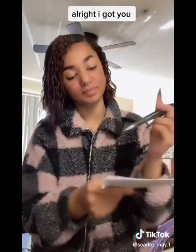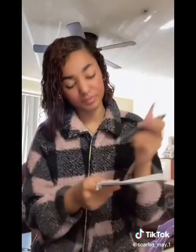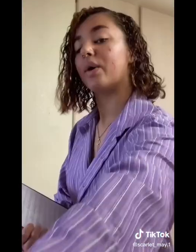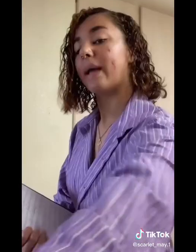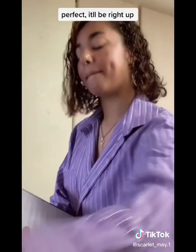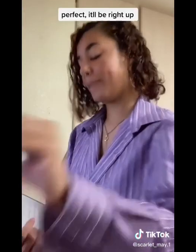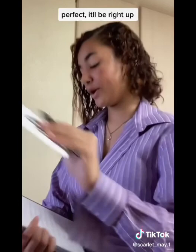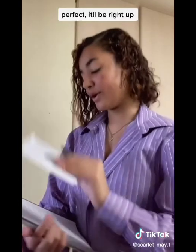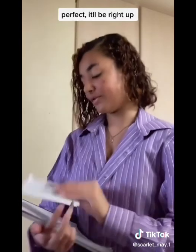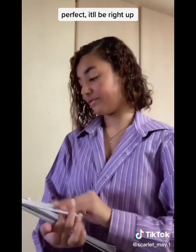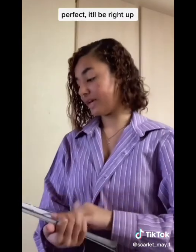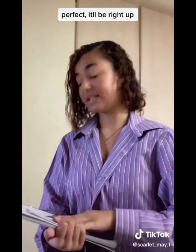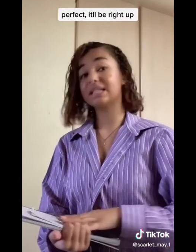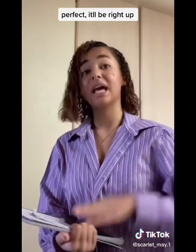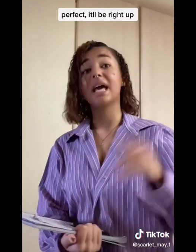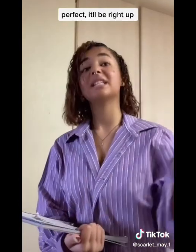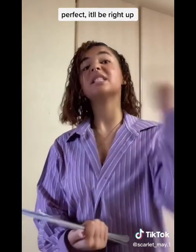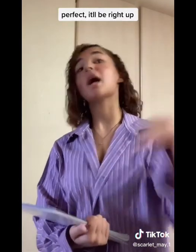Okay, perfect.